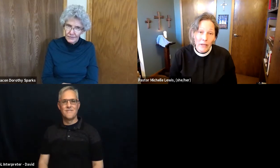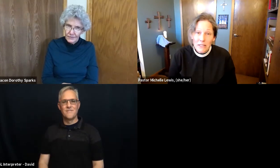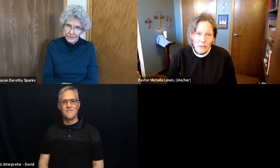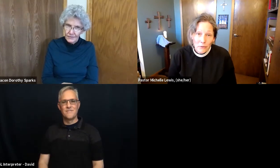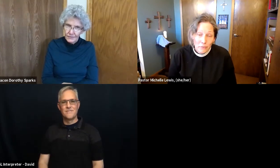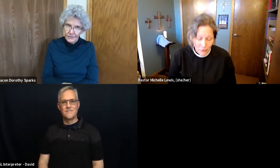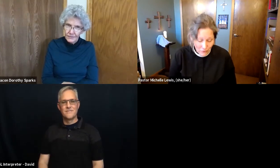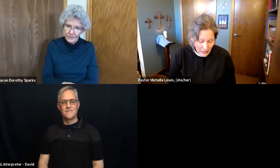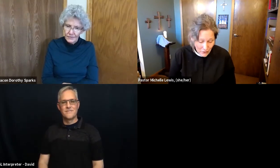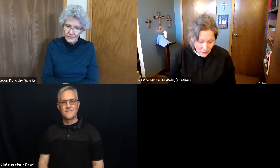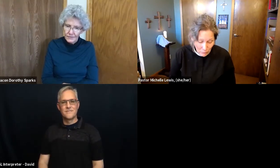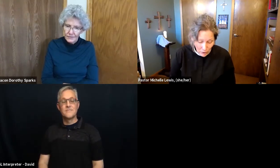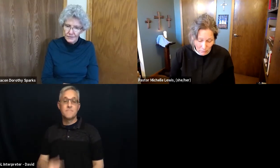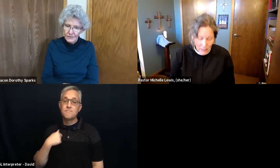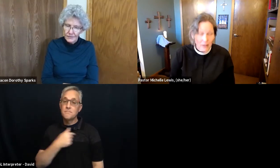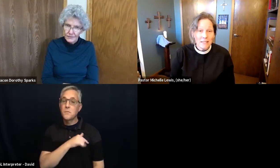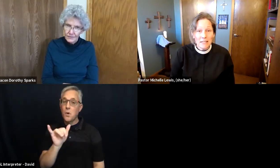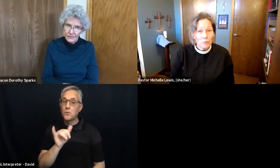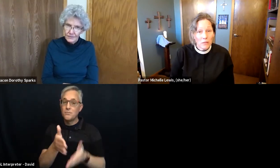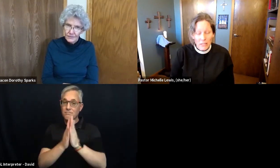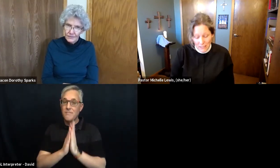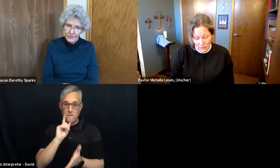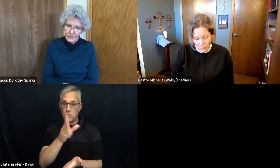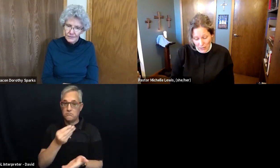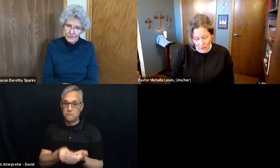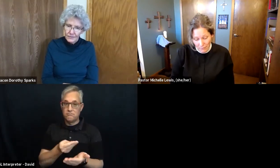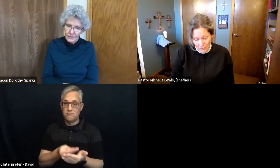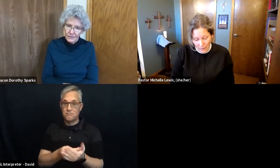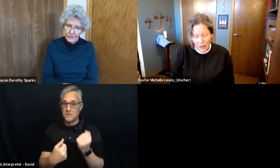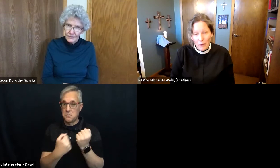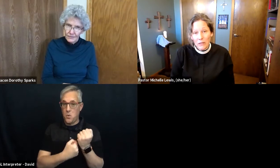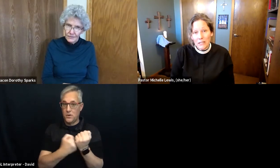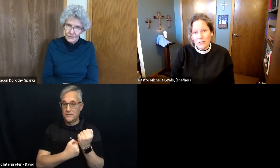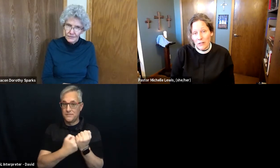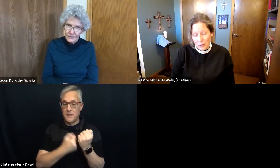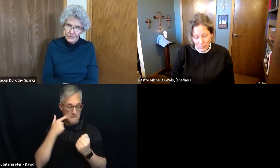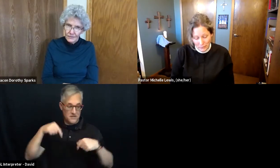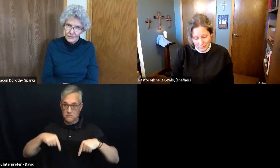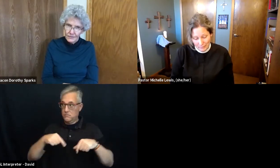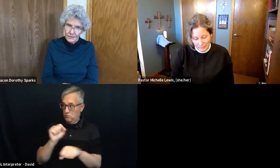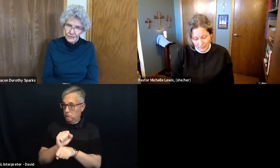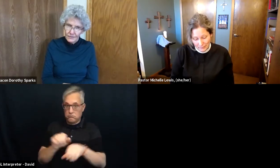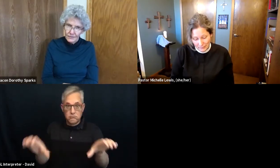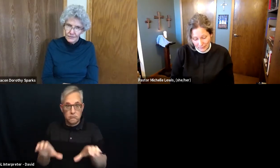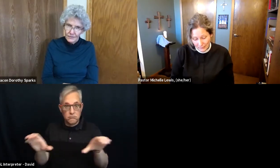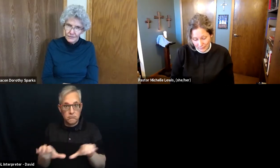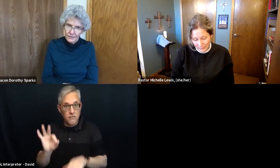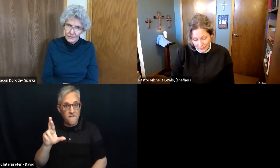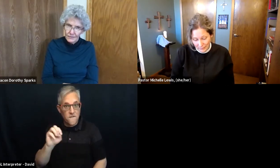And we ask you for financial support, because this work isn't free and we need your help.